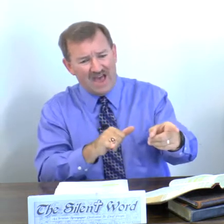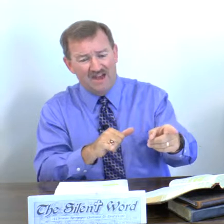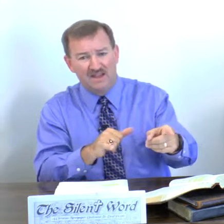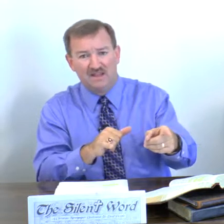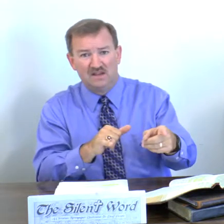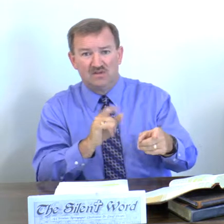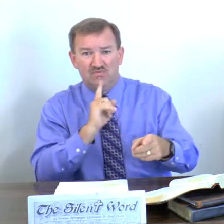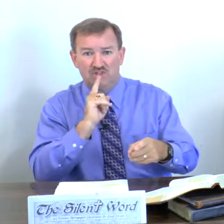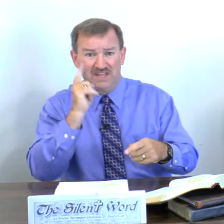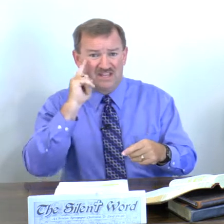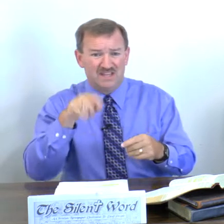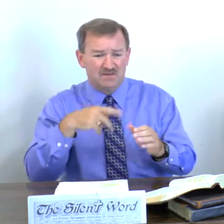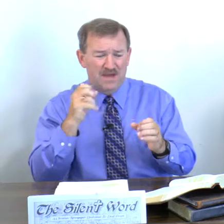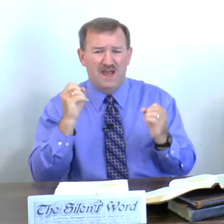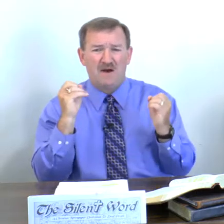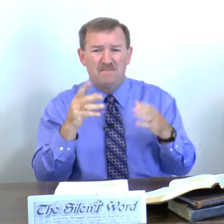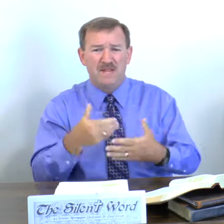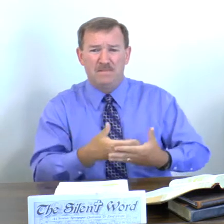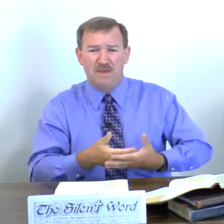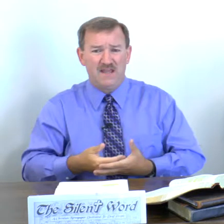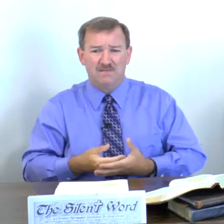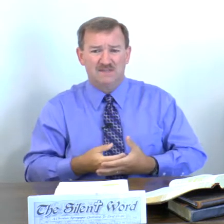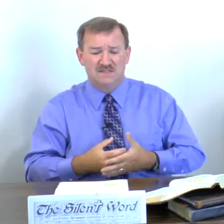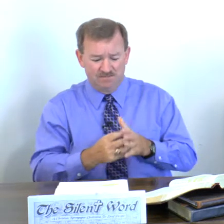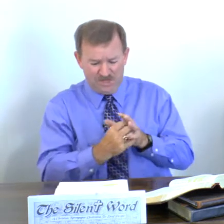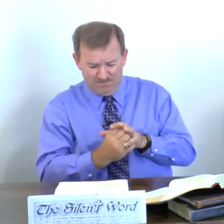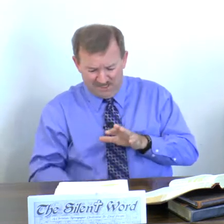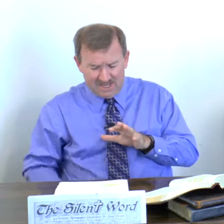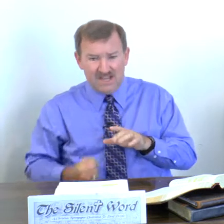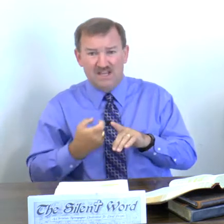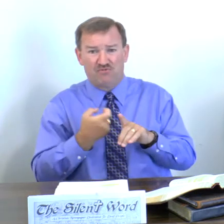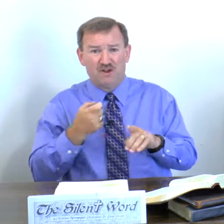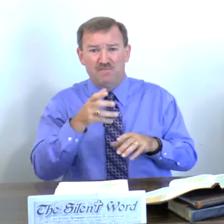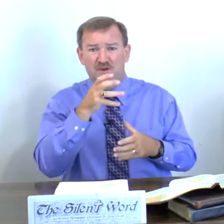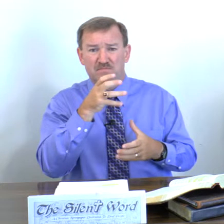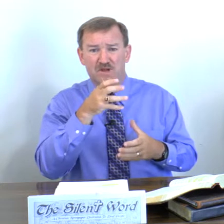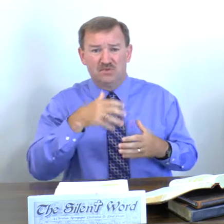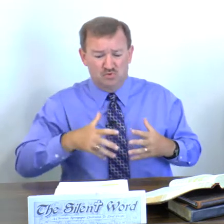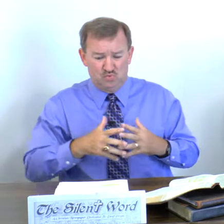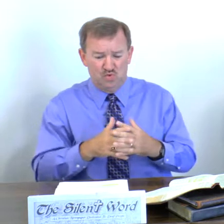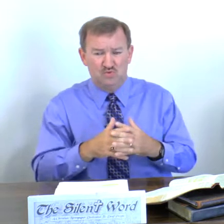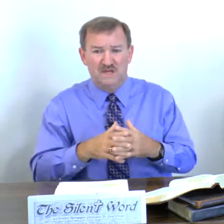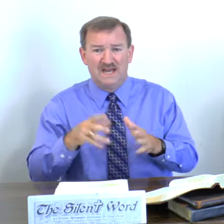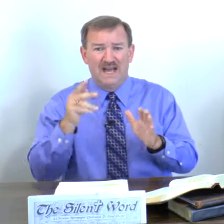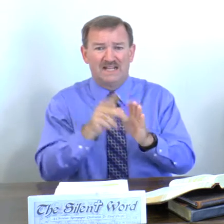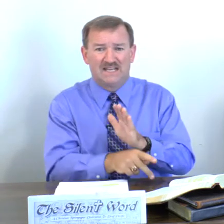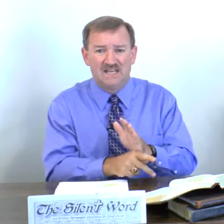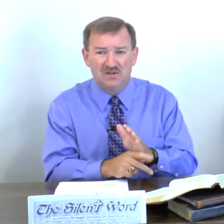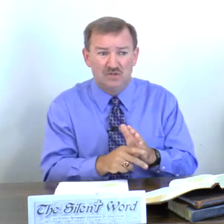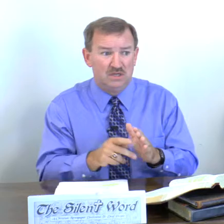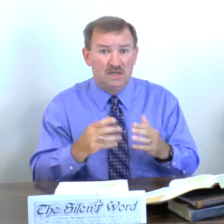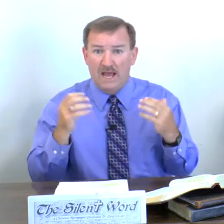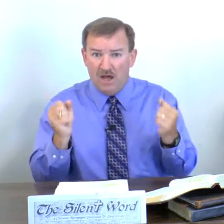that. Really, I think about how many babies have been taken from their mother's womb and killed.